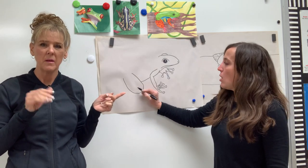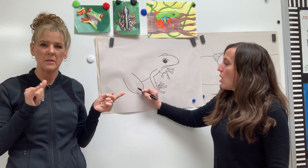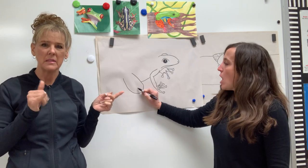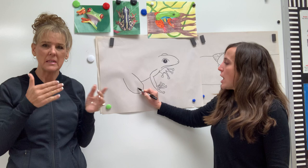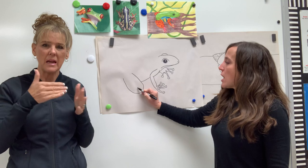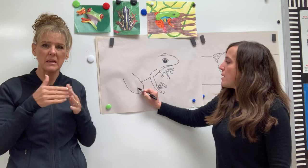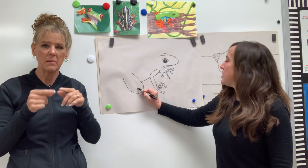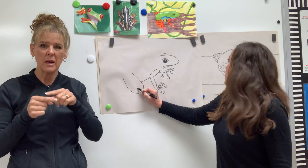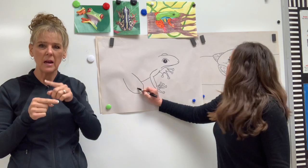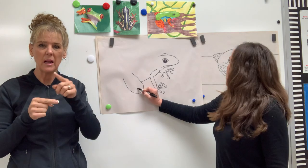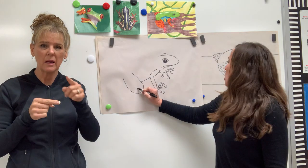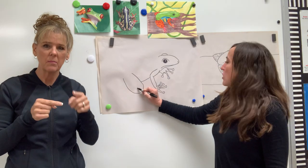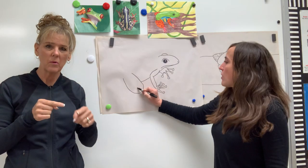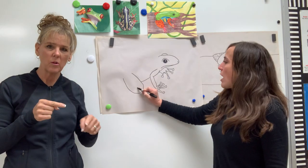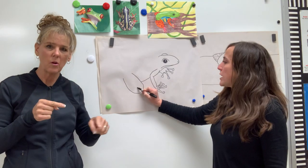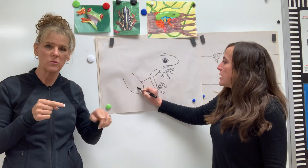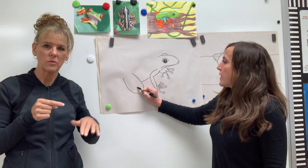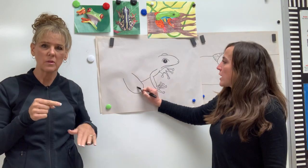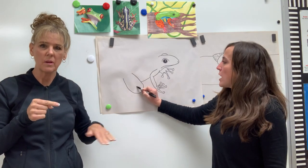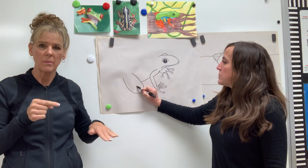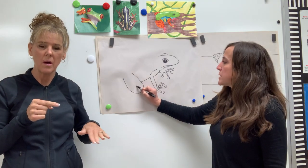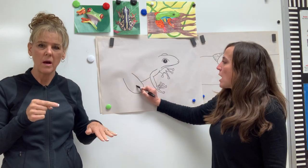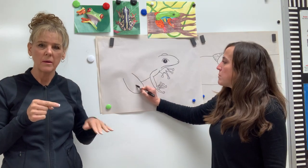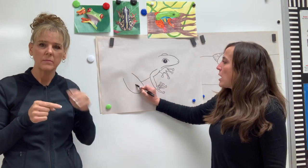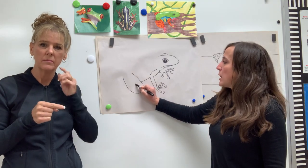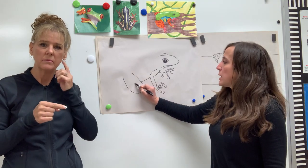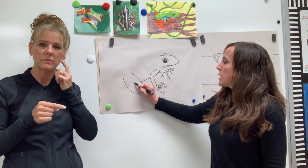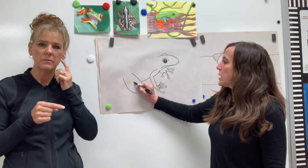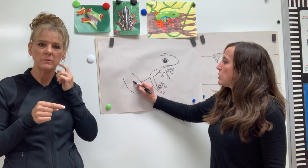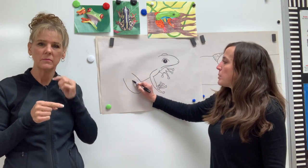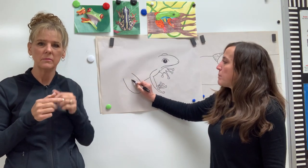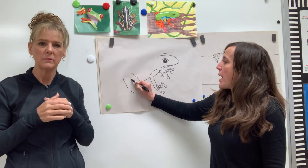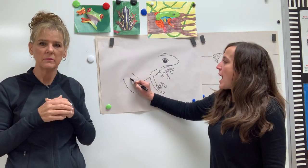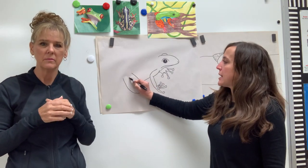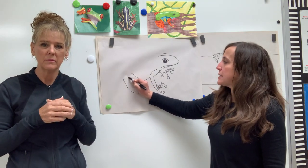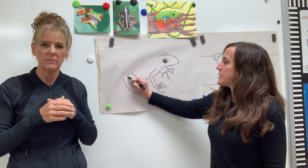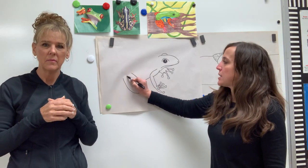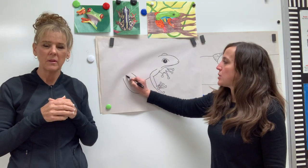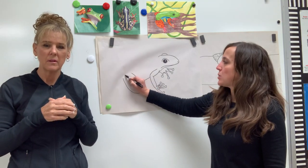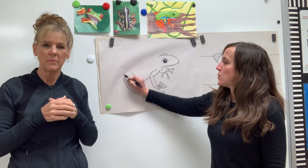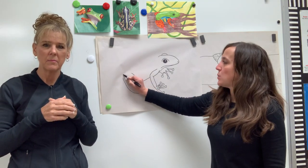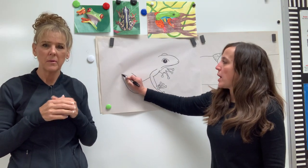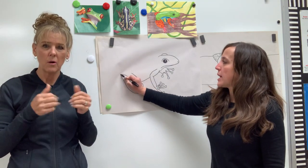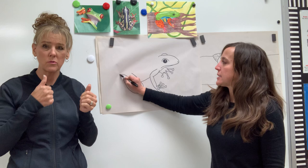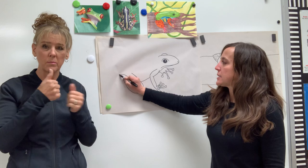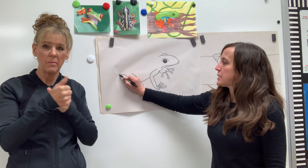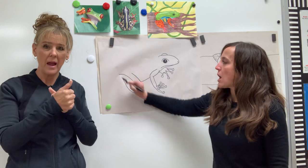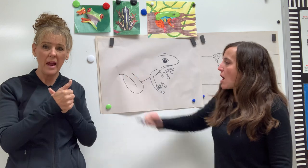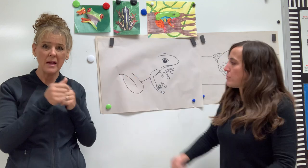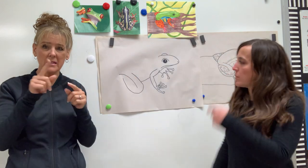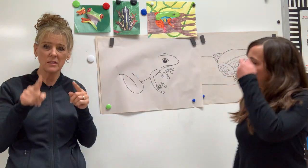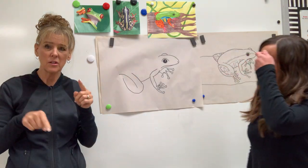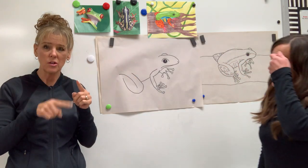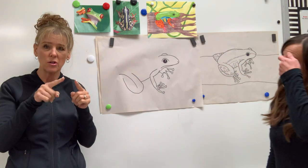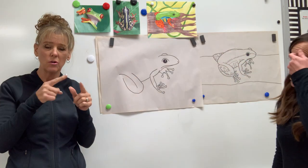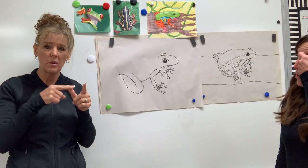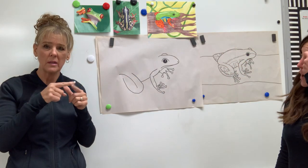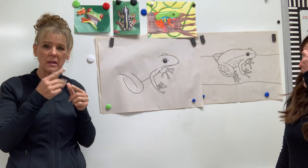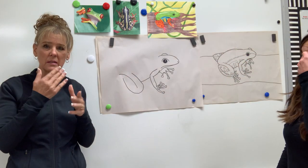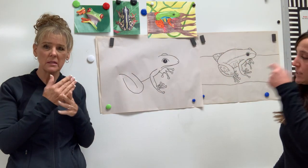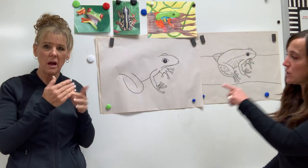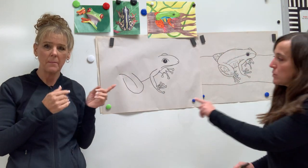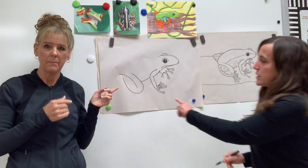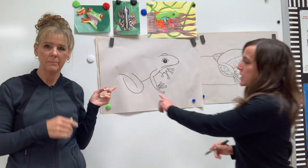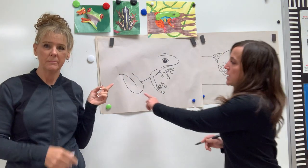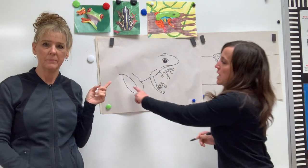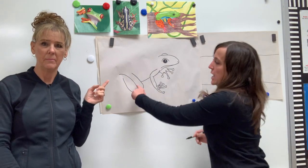middle. And I'm gonna make a curve line that comes up a little bit past the U and stop.